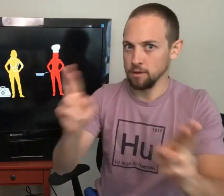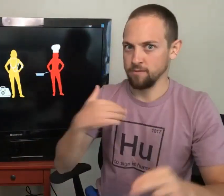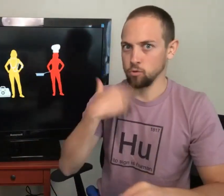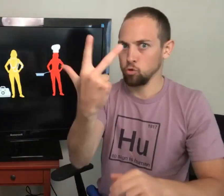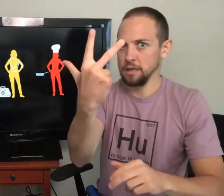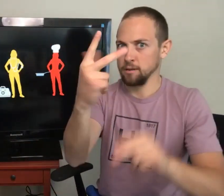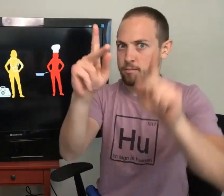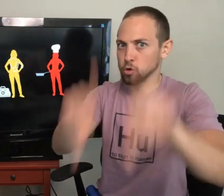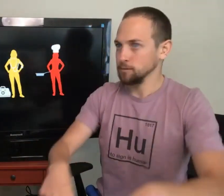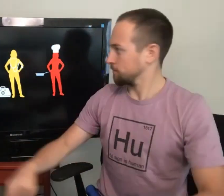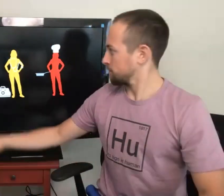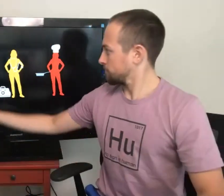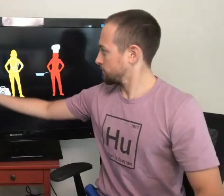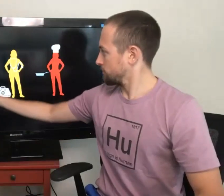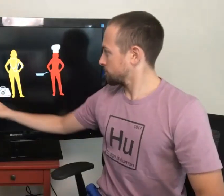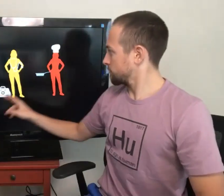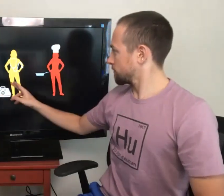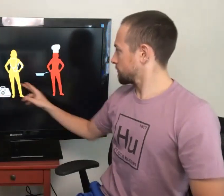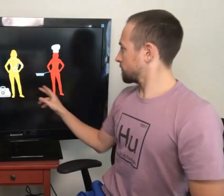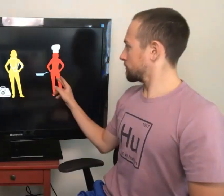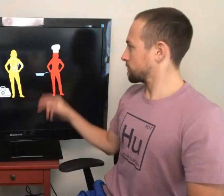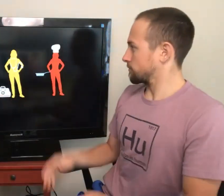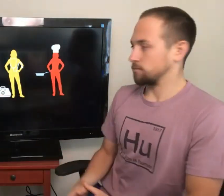Now pay attention. We see 3 people on the screen here.